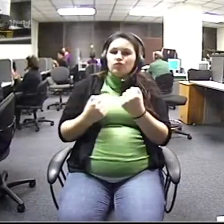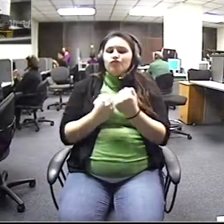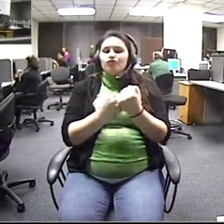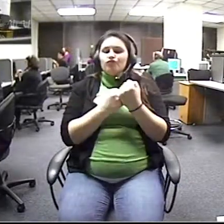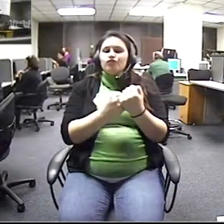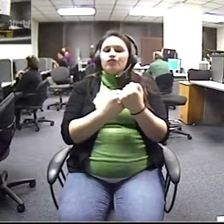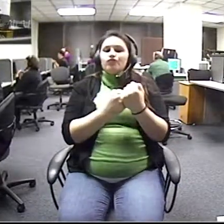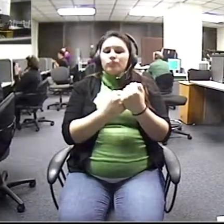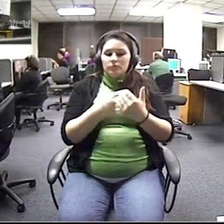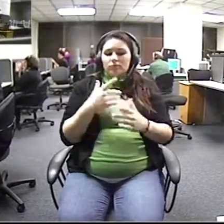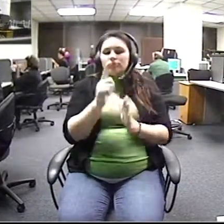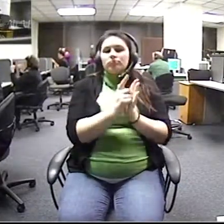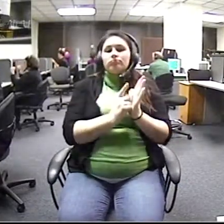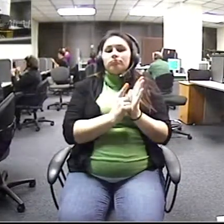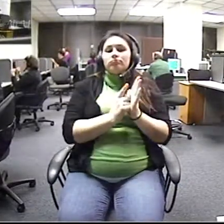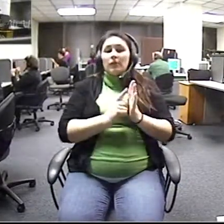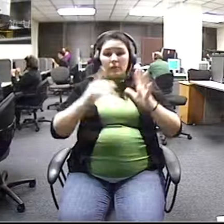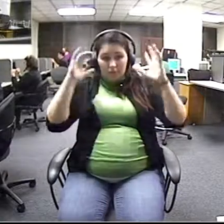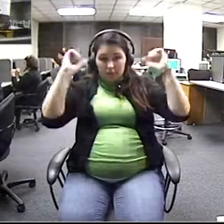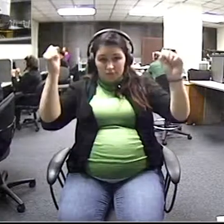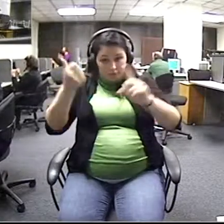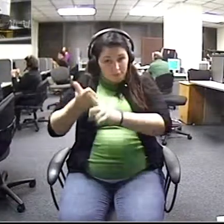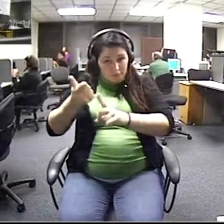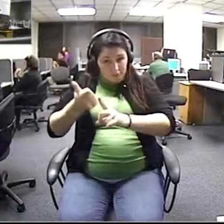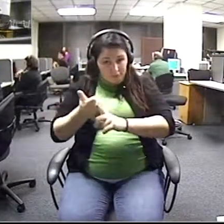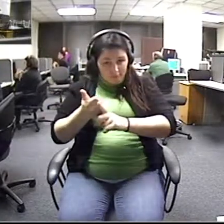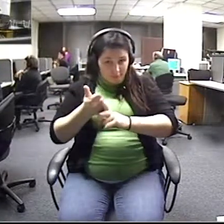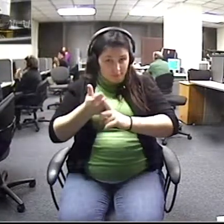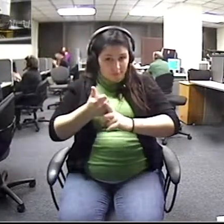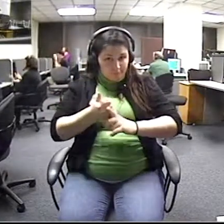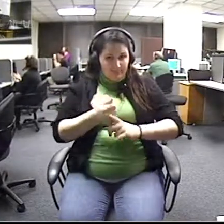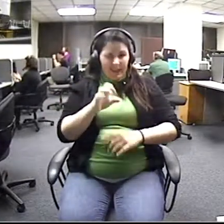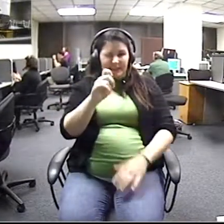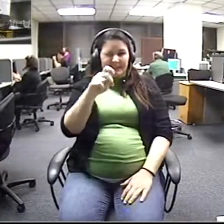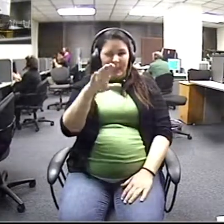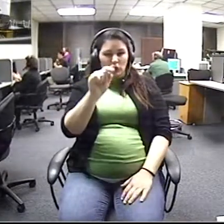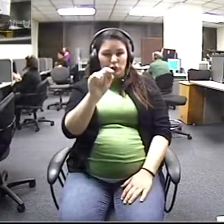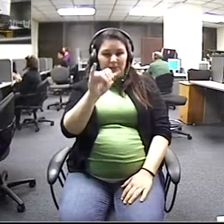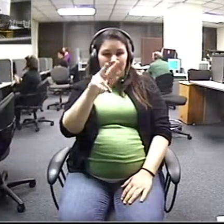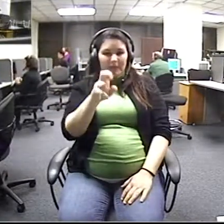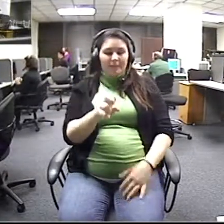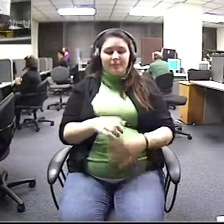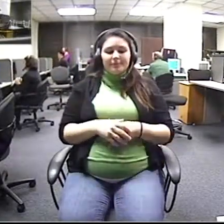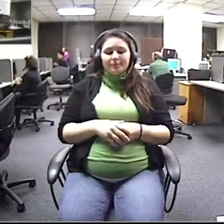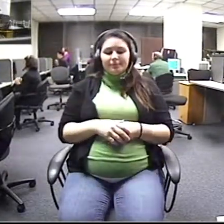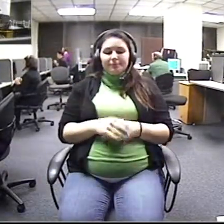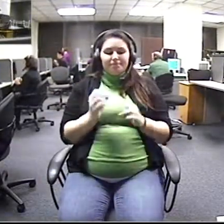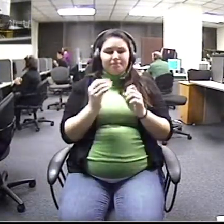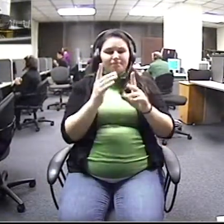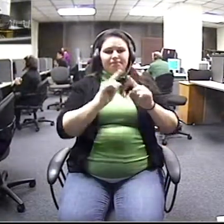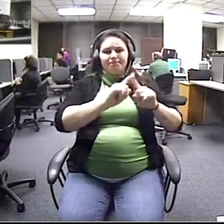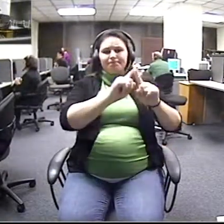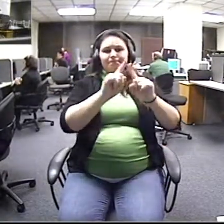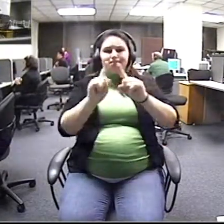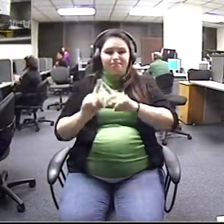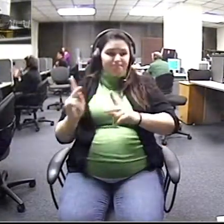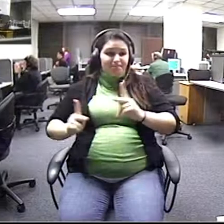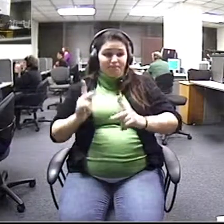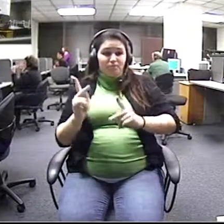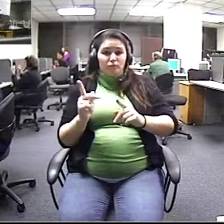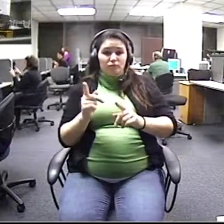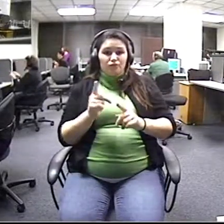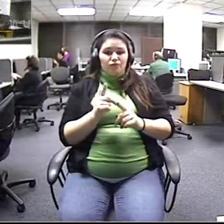to serve as chief executive. A vice president and numerous assistants appointed by the president are there as well.